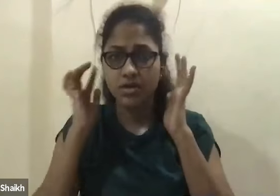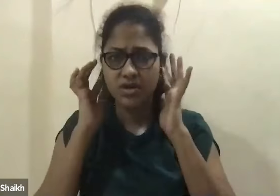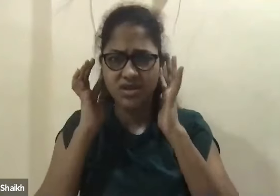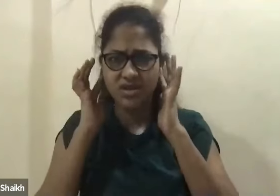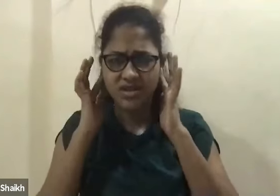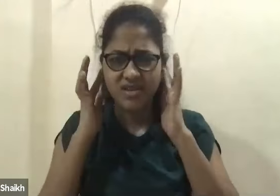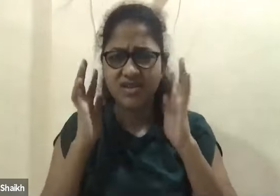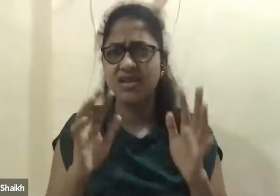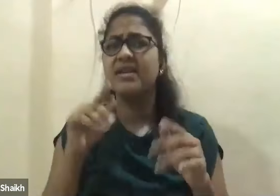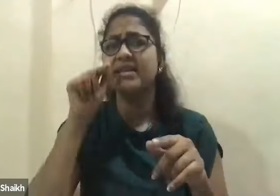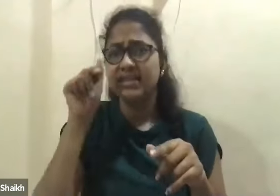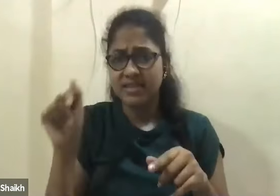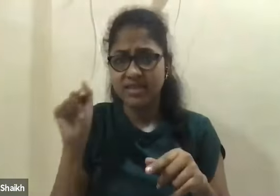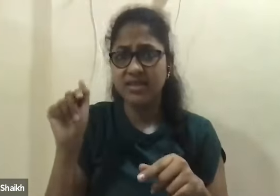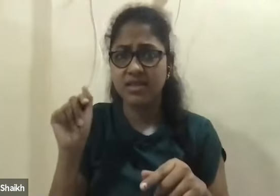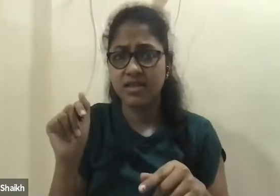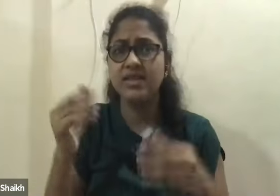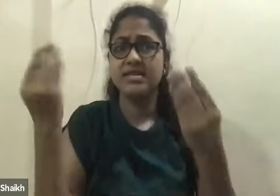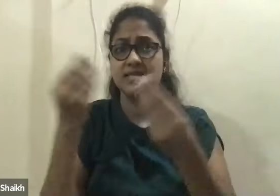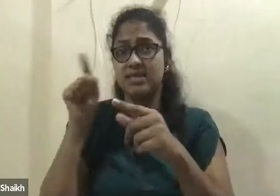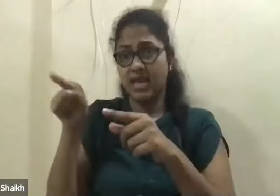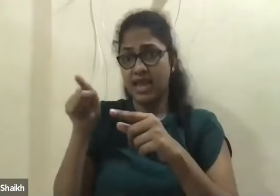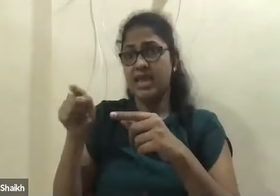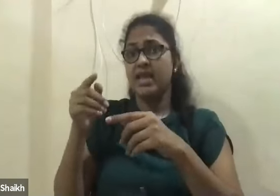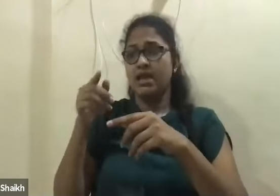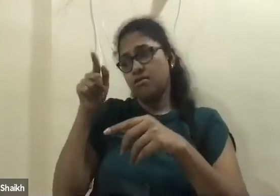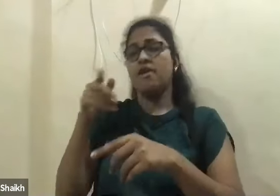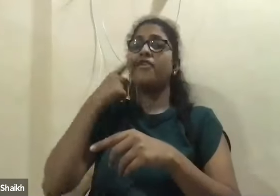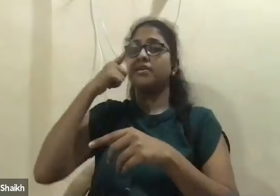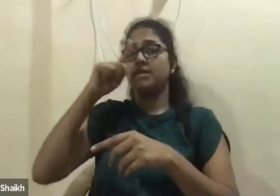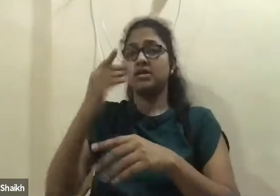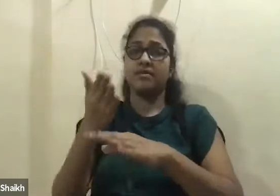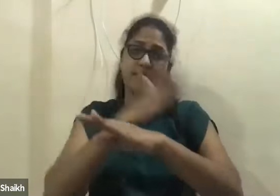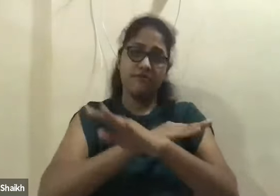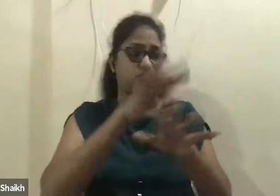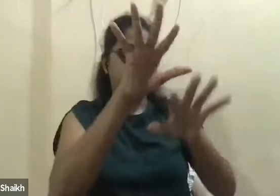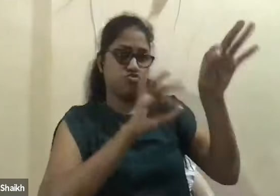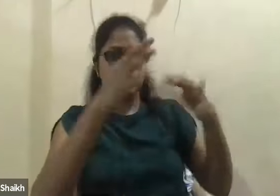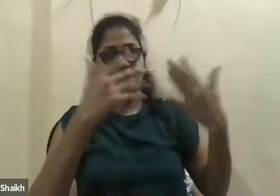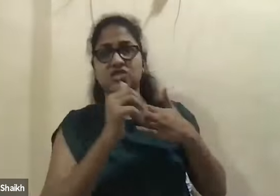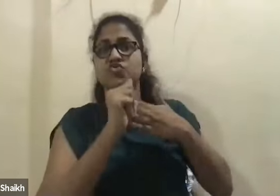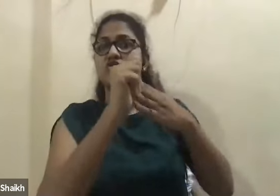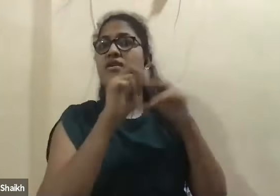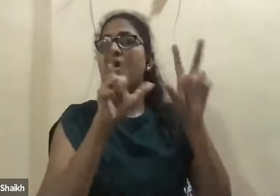certain people of trustees as my guardian, and I'm not